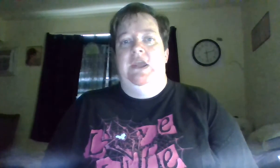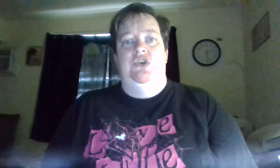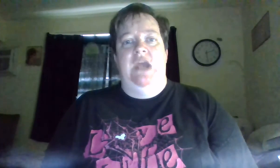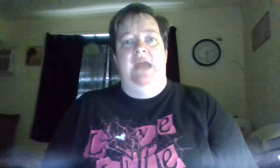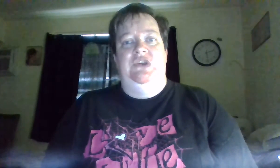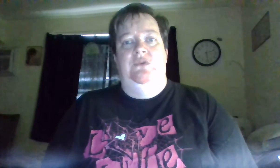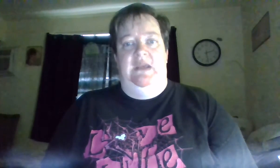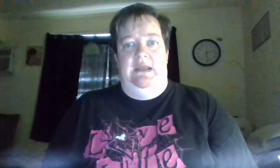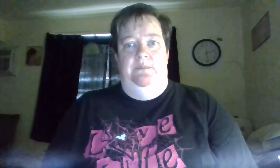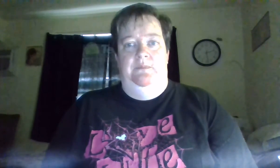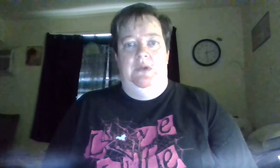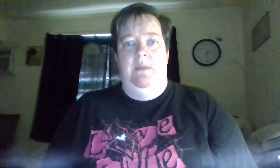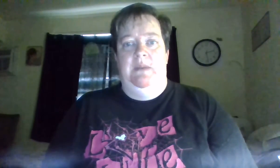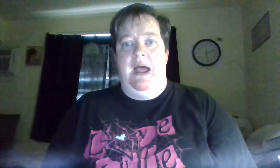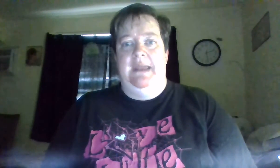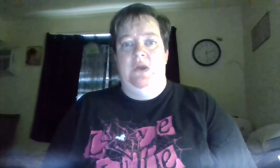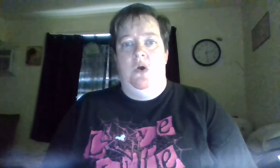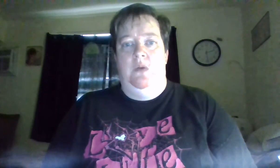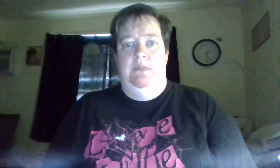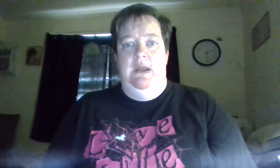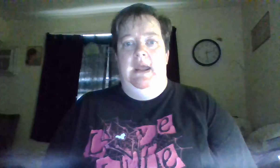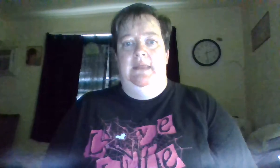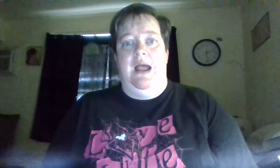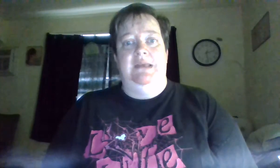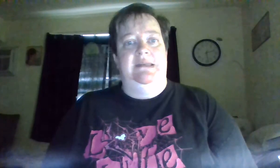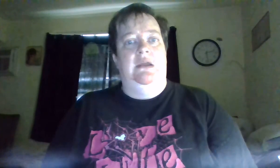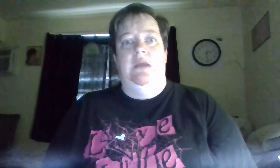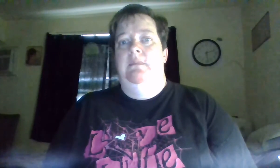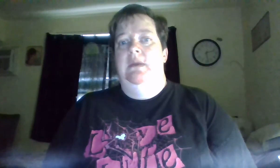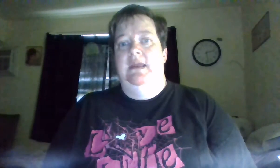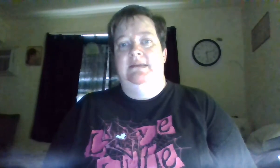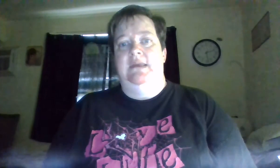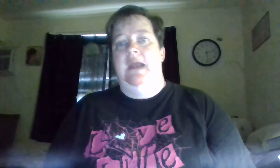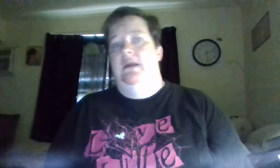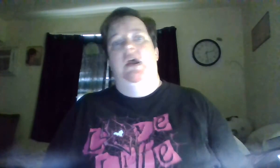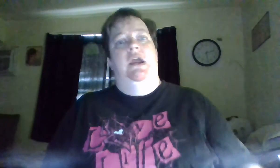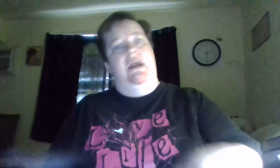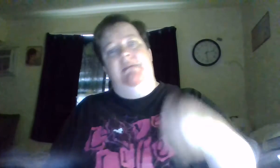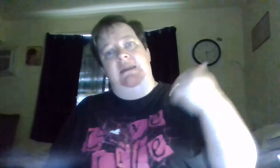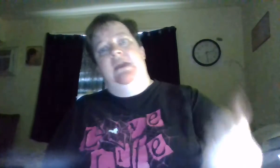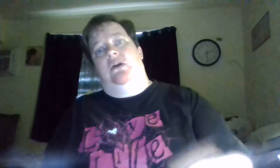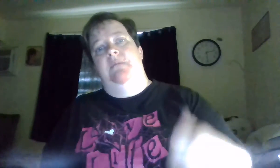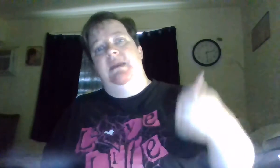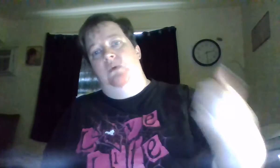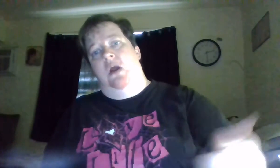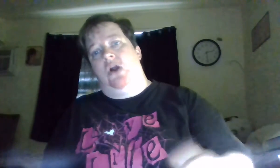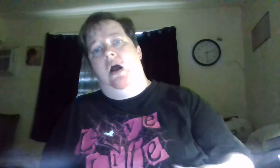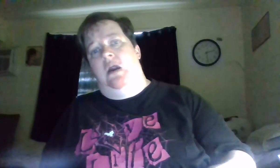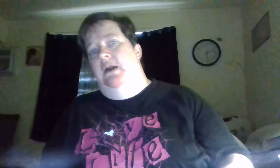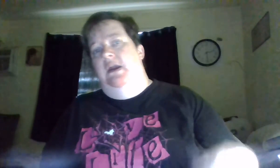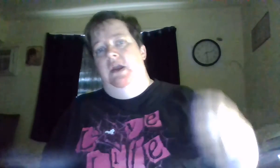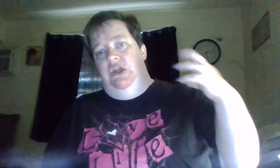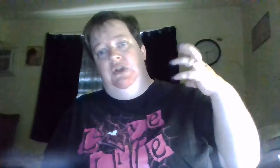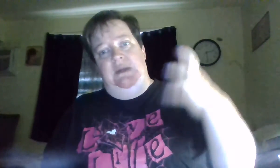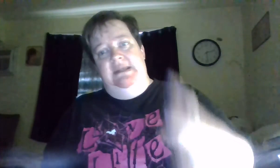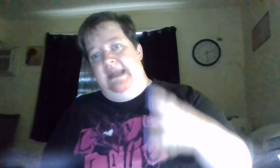huge SUV coming by his home, and the guy's telling him inside, "Come in here, come into our car. You need to get